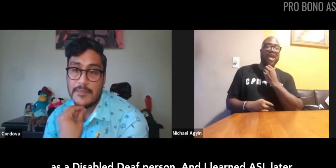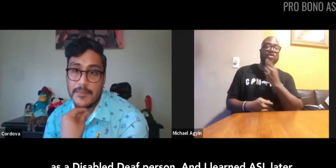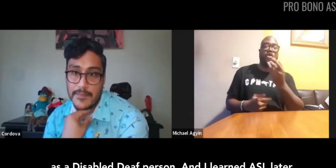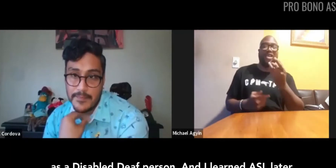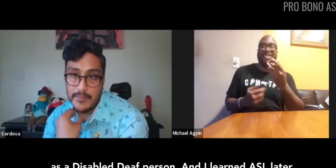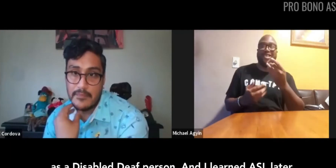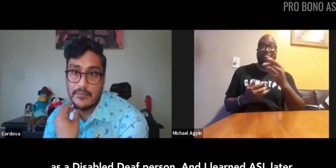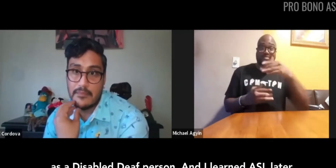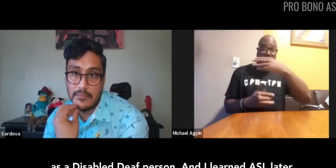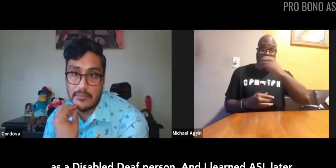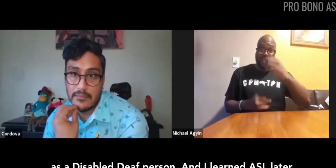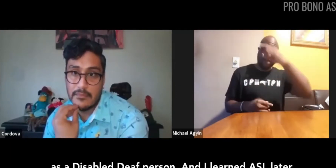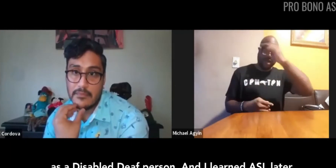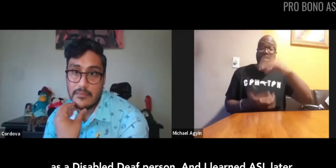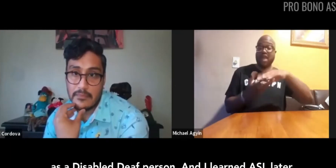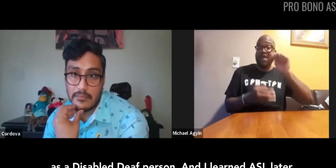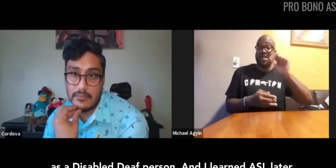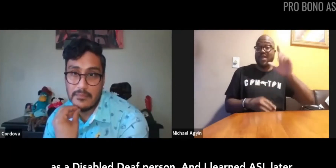As a disabled deaf person.